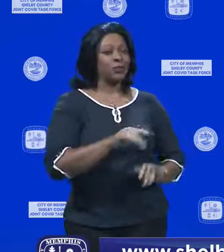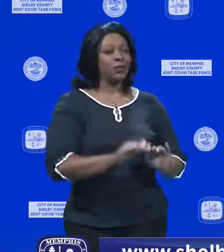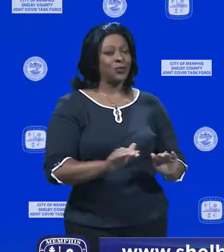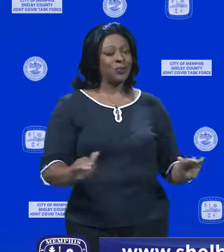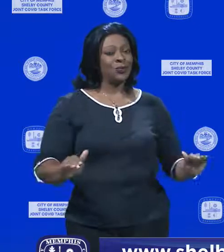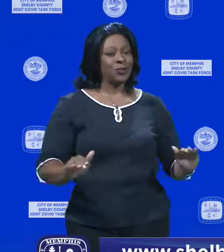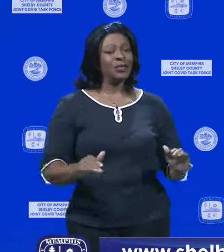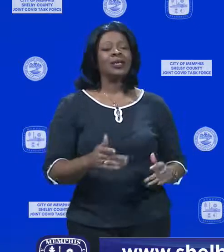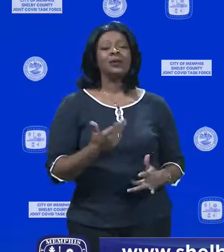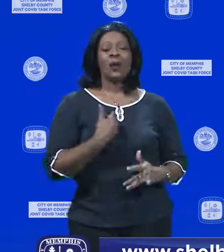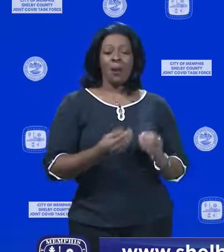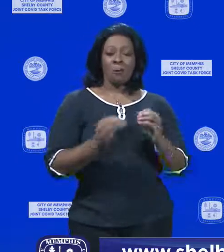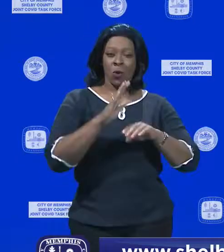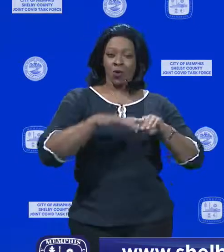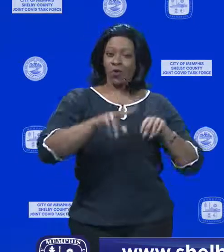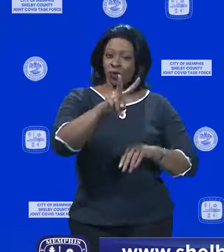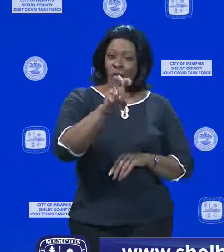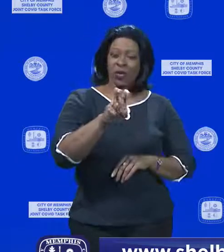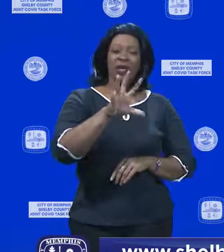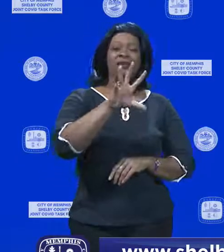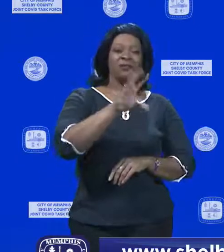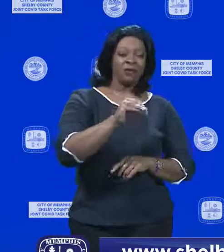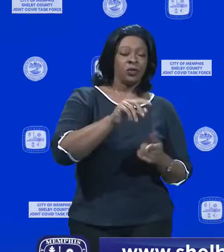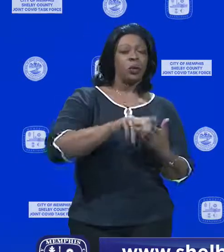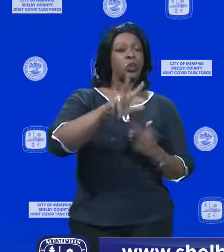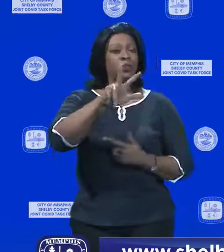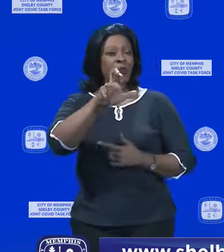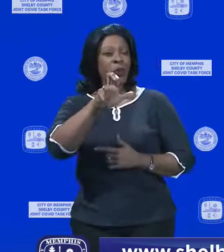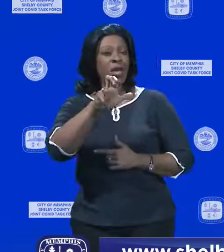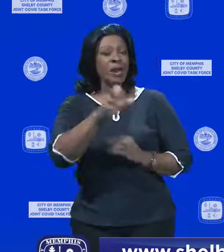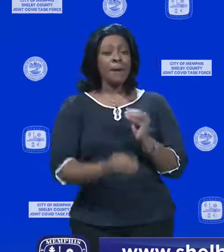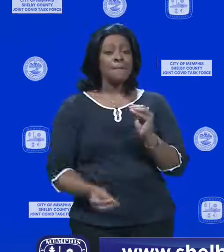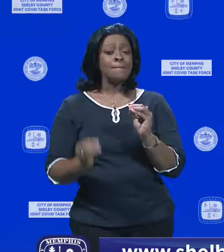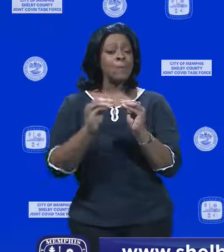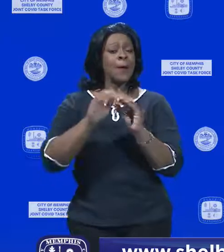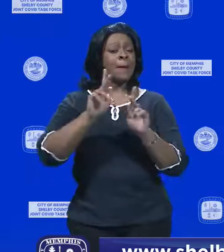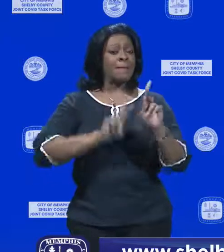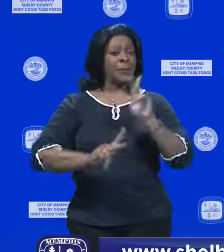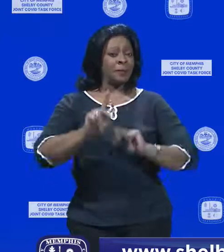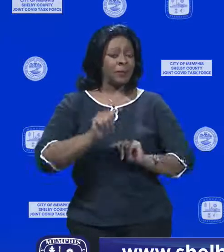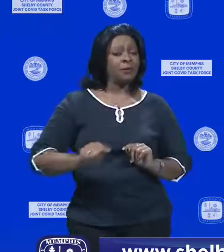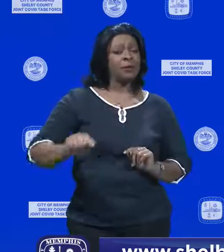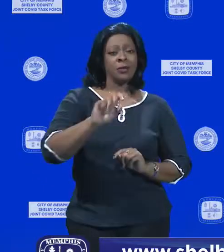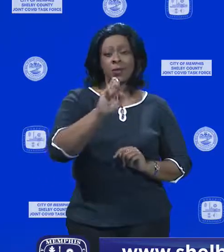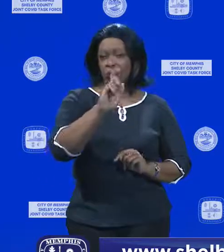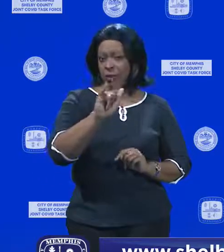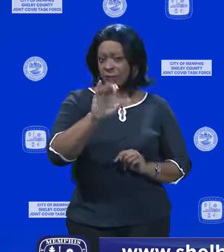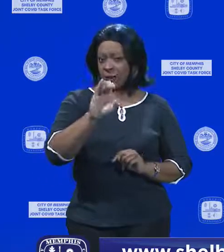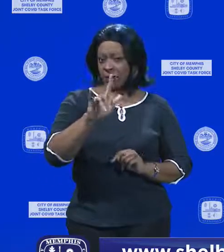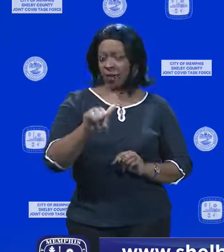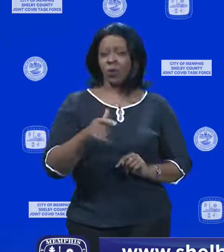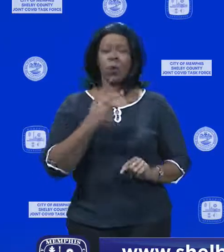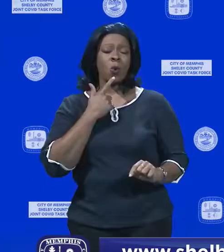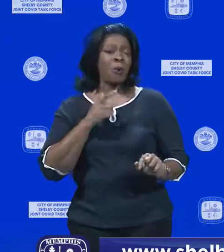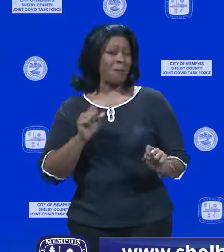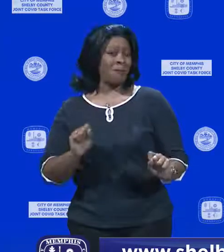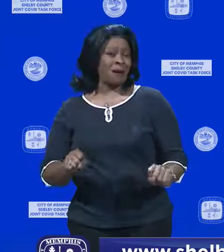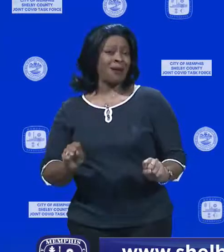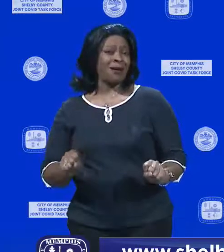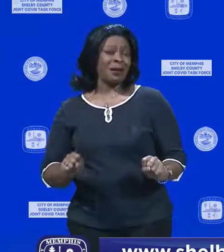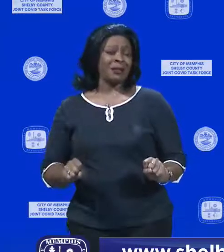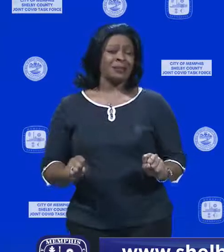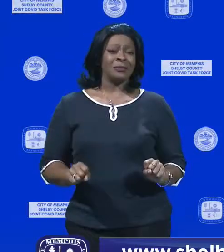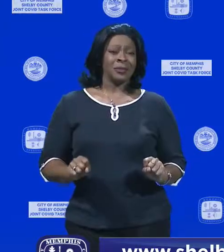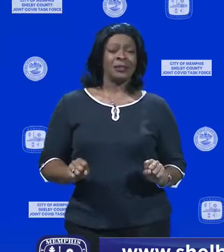certainly more than 250 to 300 plus thousand people in Shelby County who